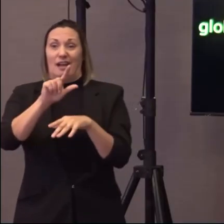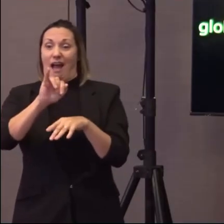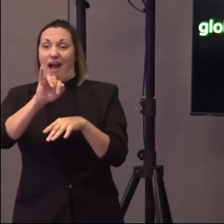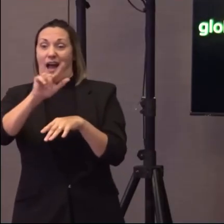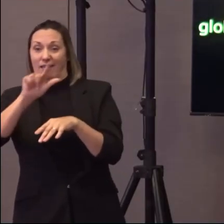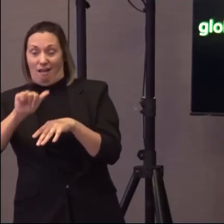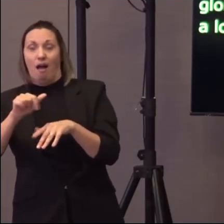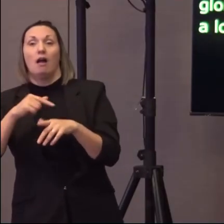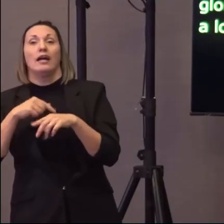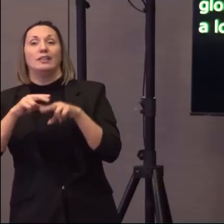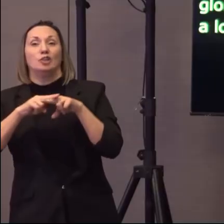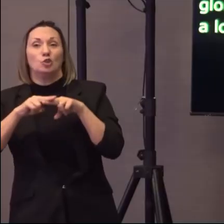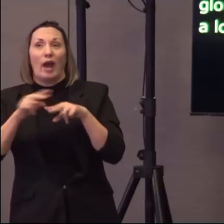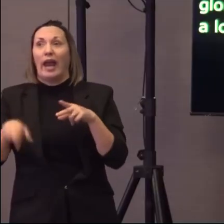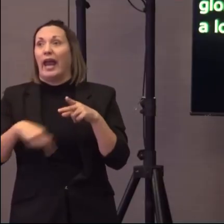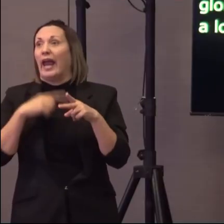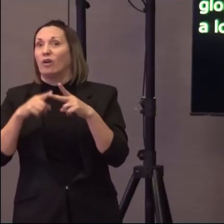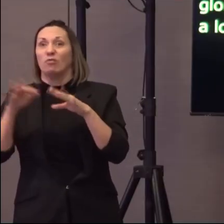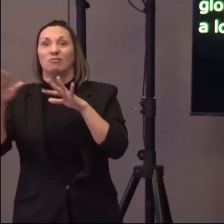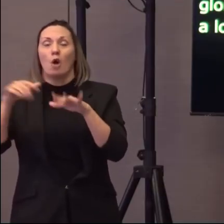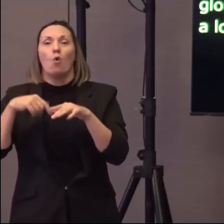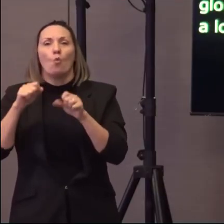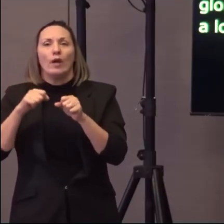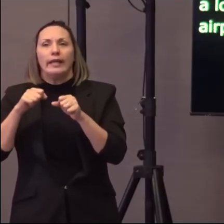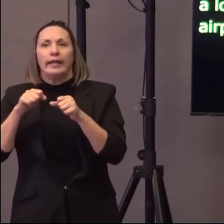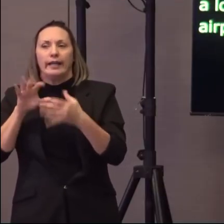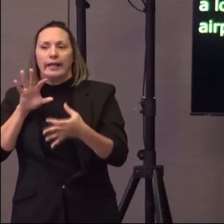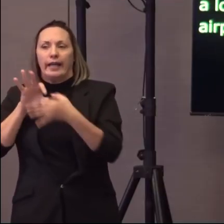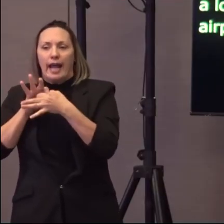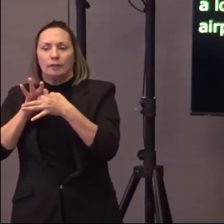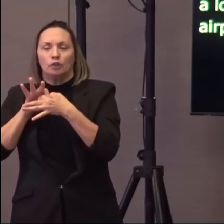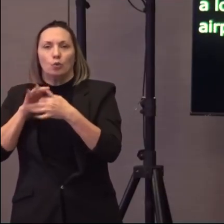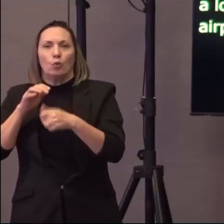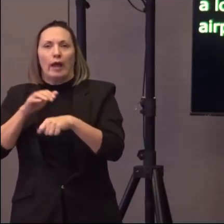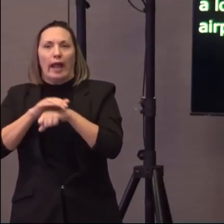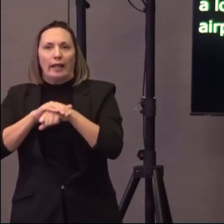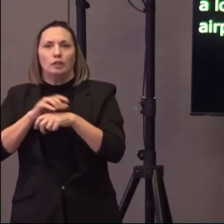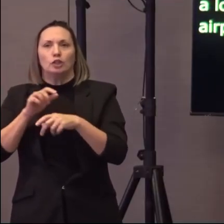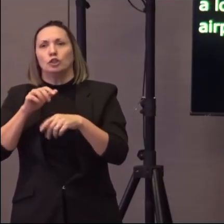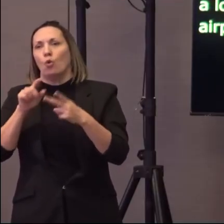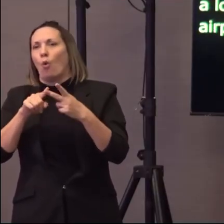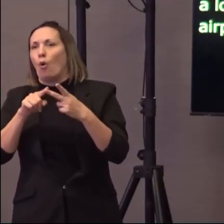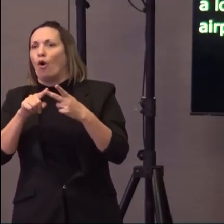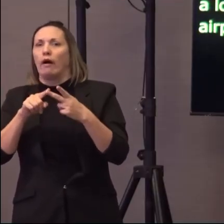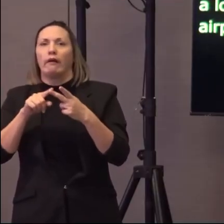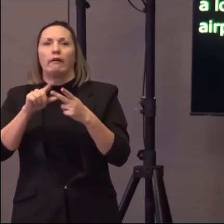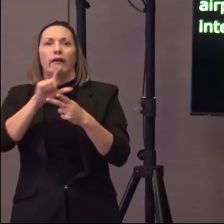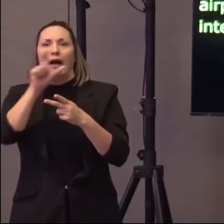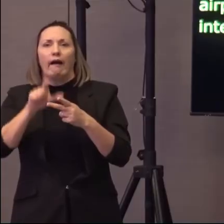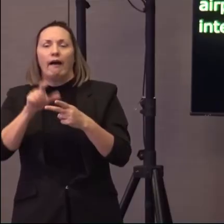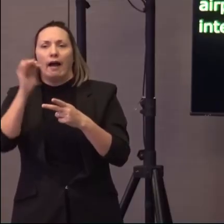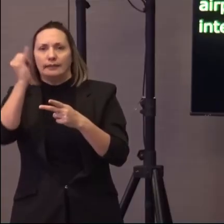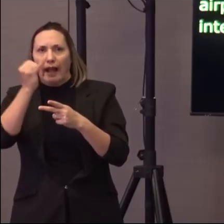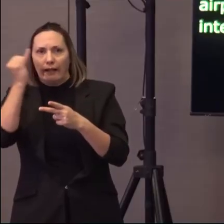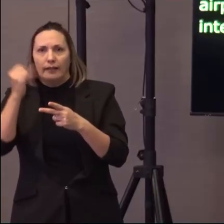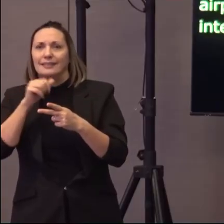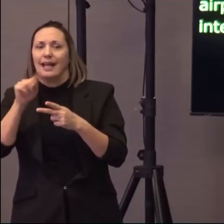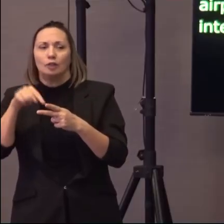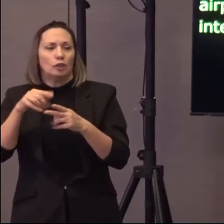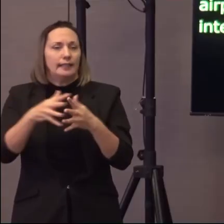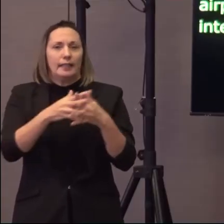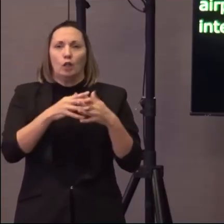a BSL interpreter or an Italian spoken language interpreter from this button as well. So again, it's not just here in the